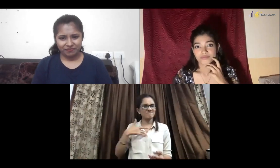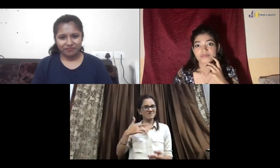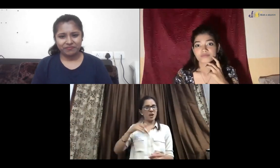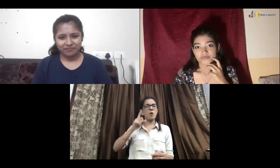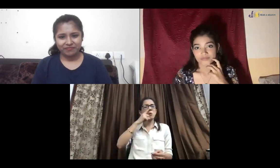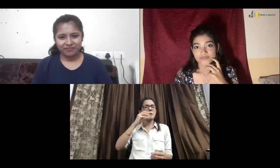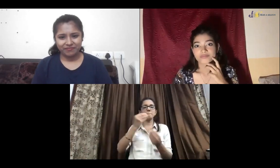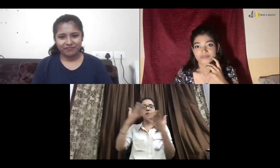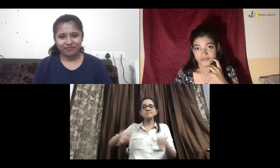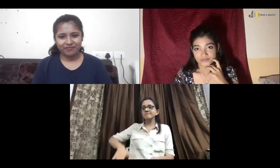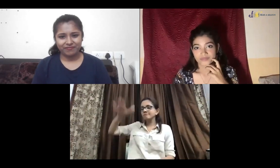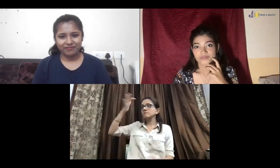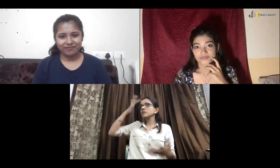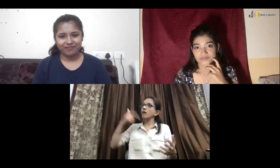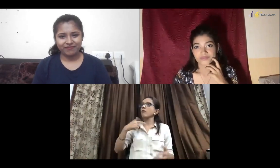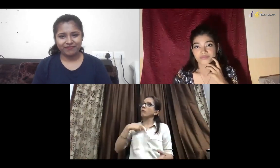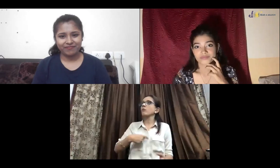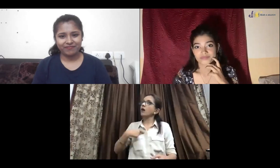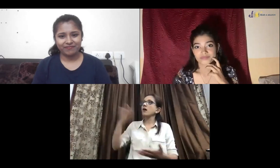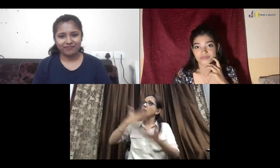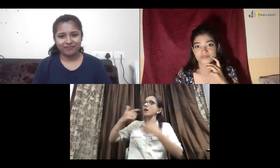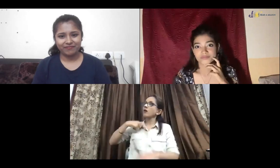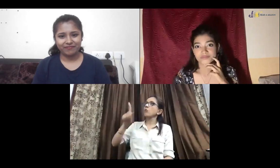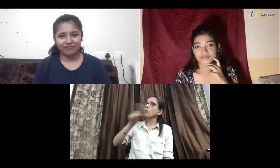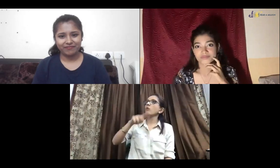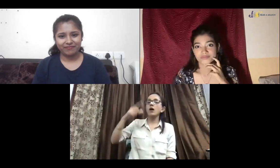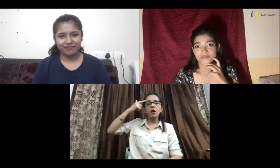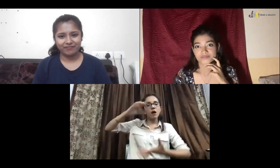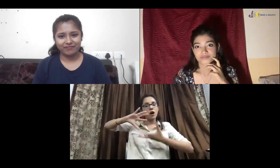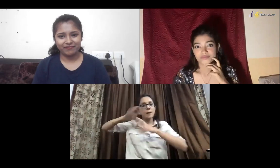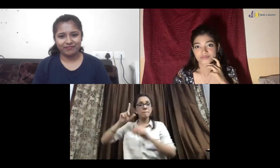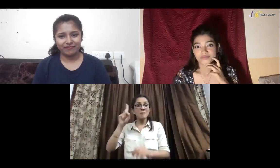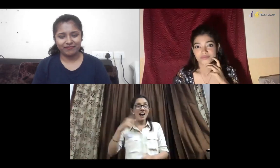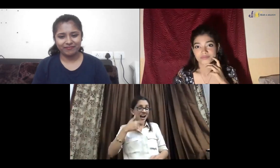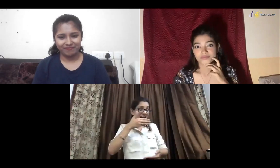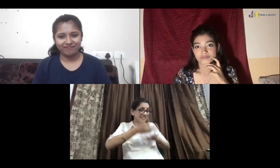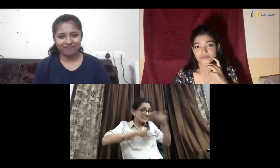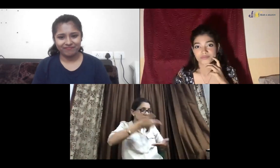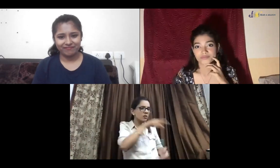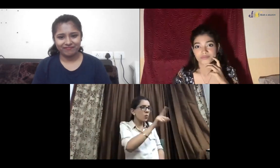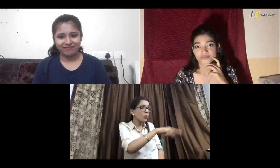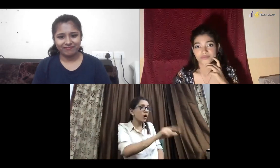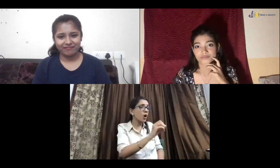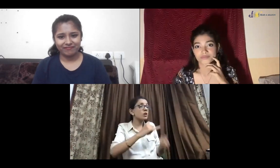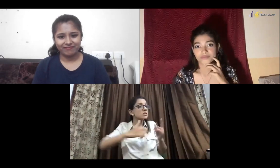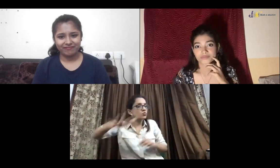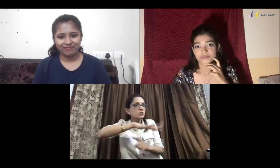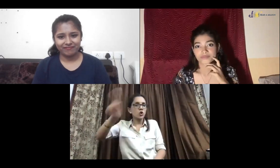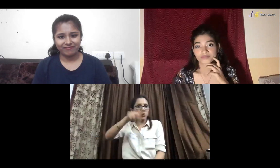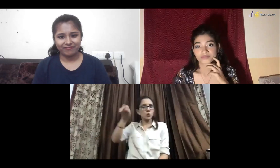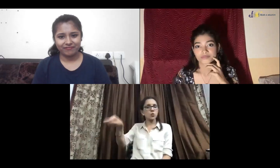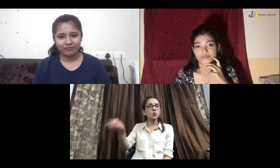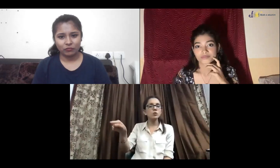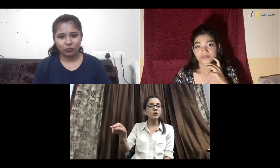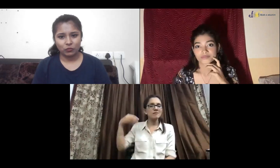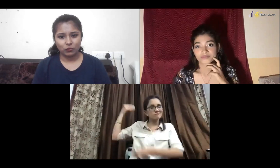but he didn't feel that, yeah, I'm safe. So I have been taught all the time that, yeah, we are doing wrong.